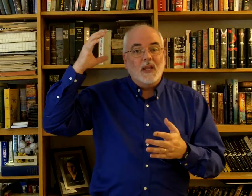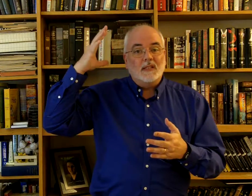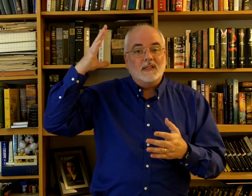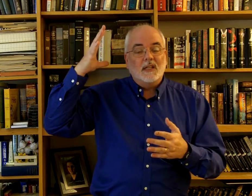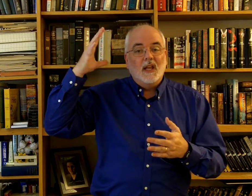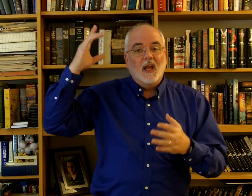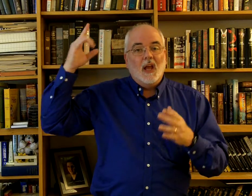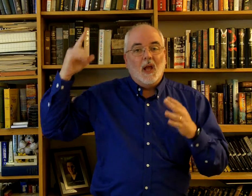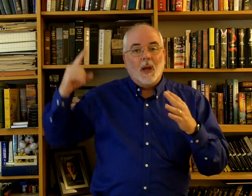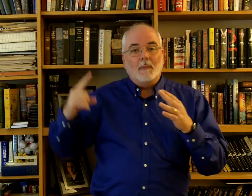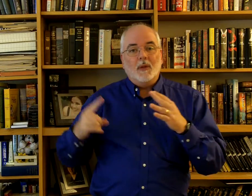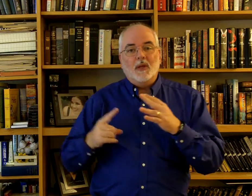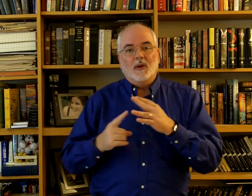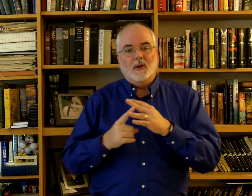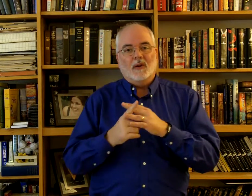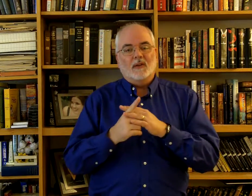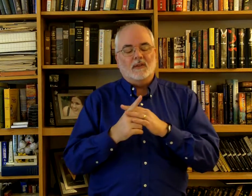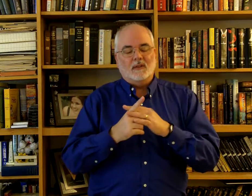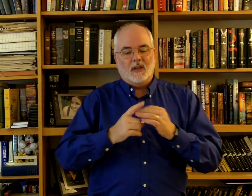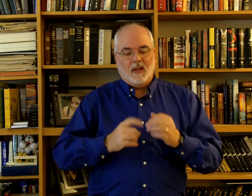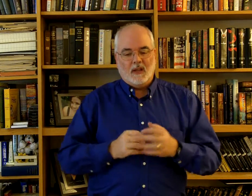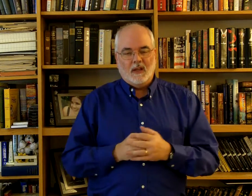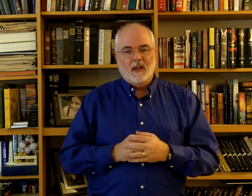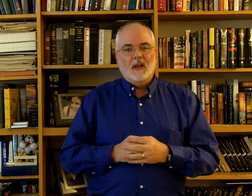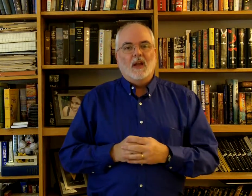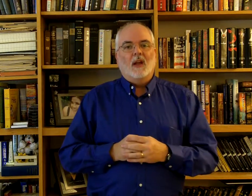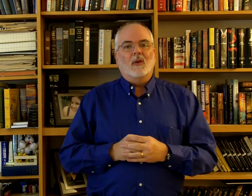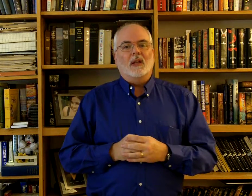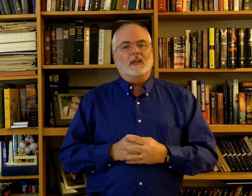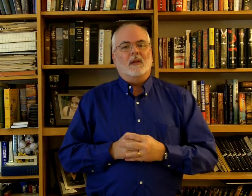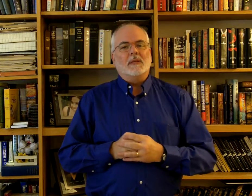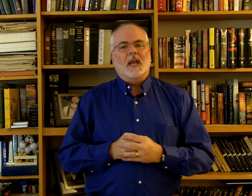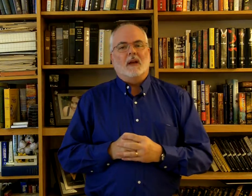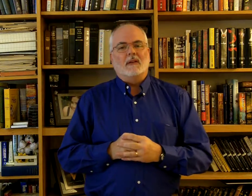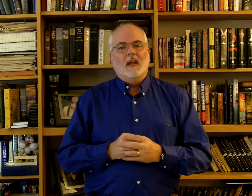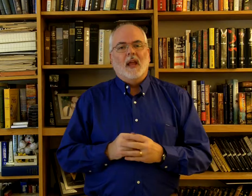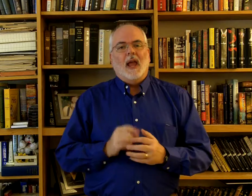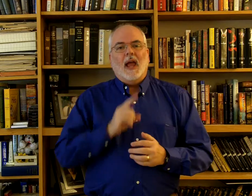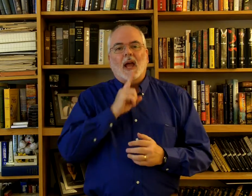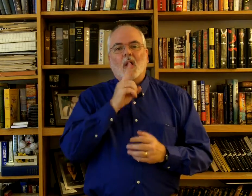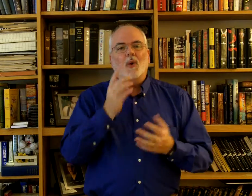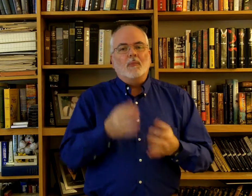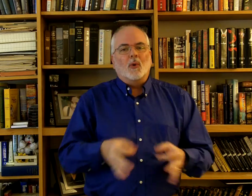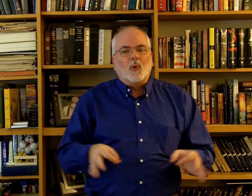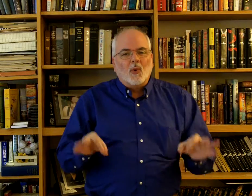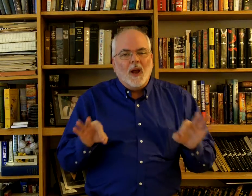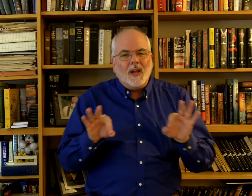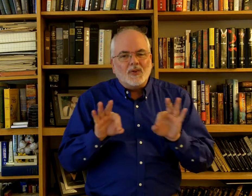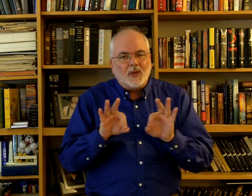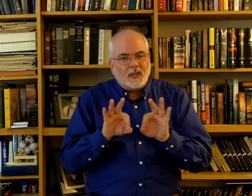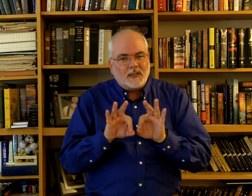grace appear? Okay. Okay, so let me see how precious